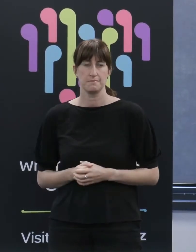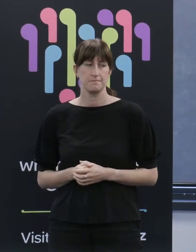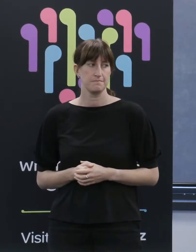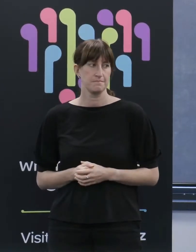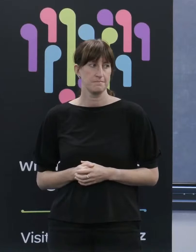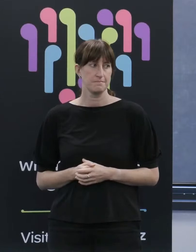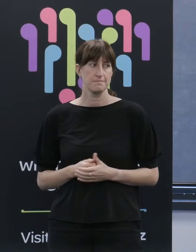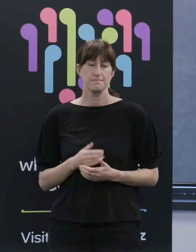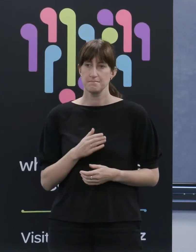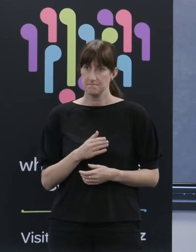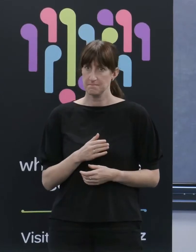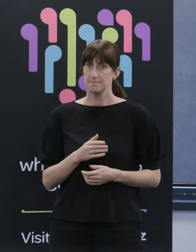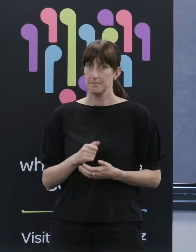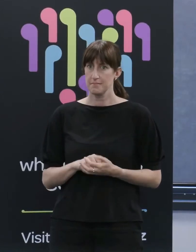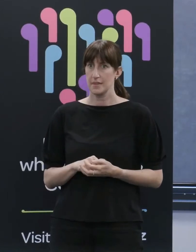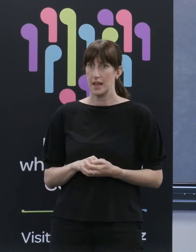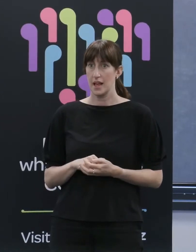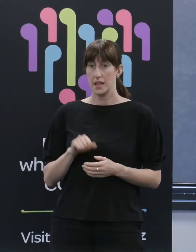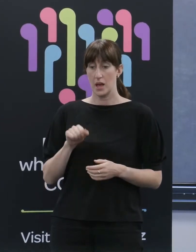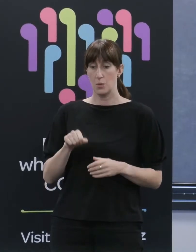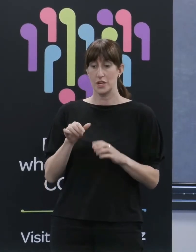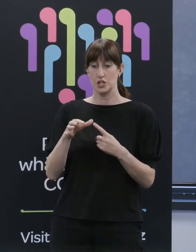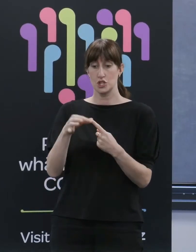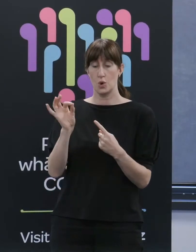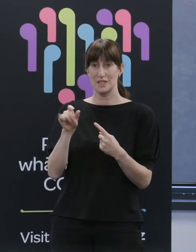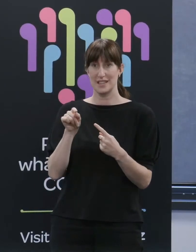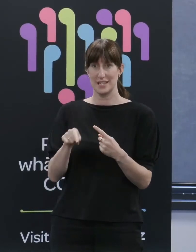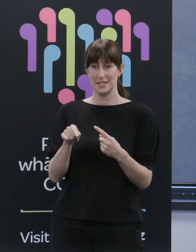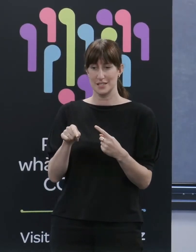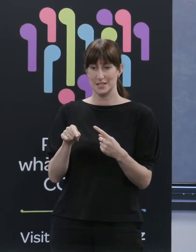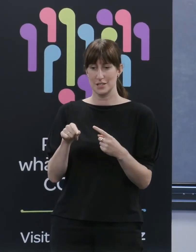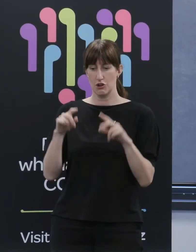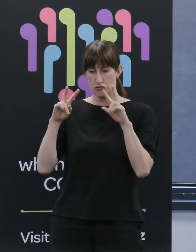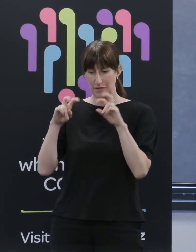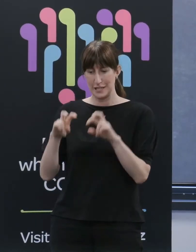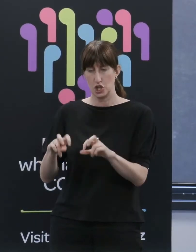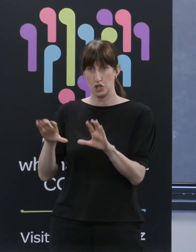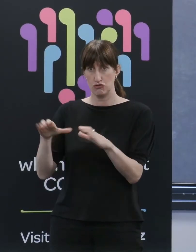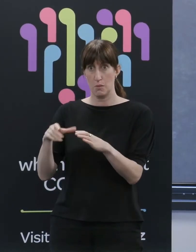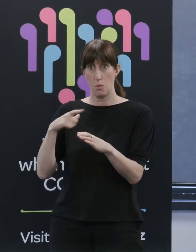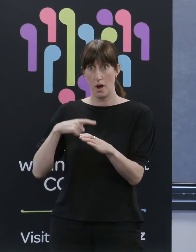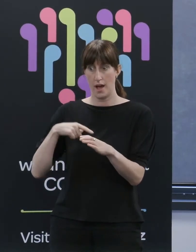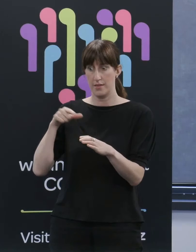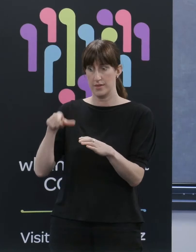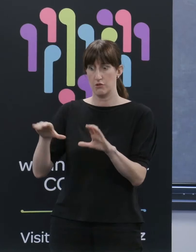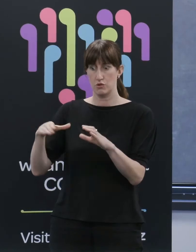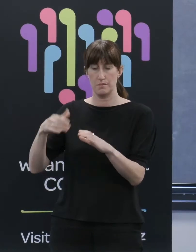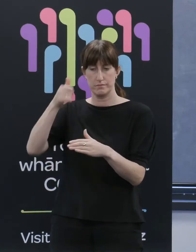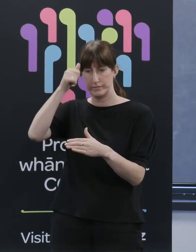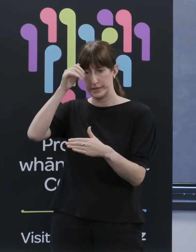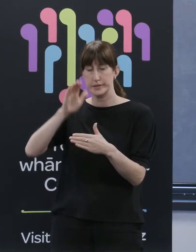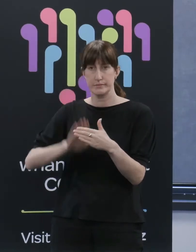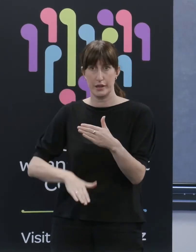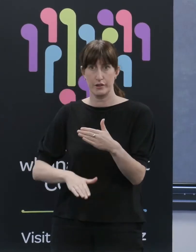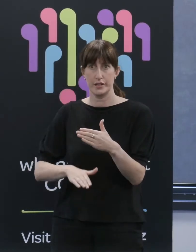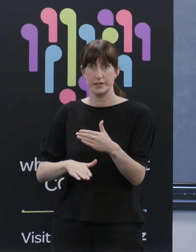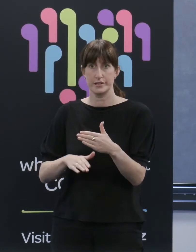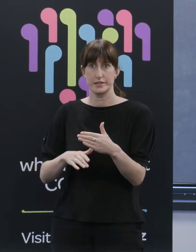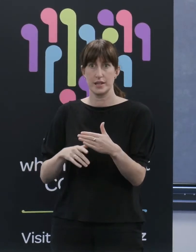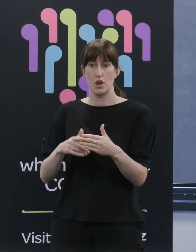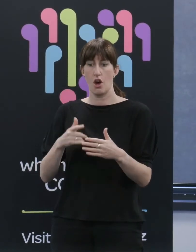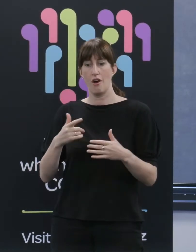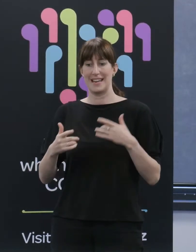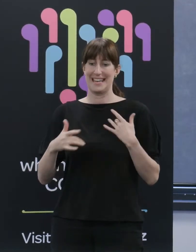Yeah, so we chose this group because the research group because they've got a lot of experience at understanding the lived experience of